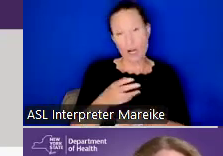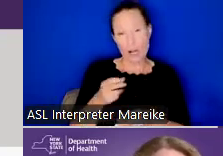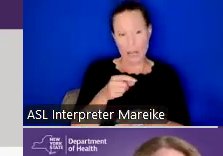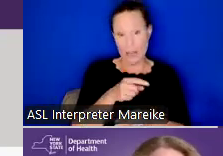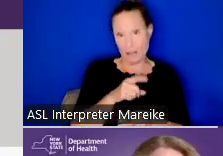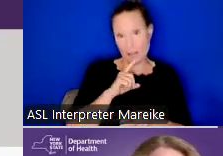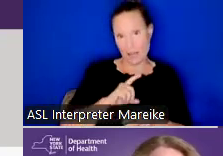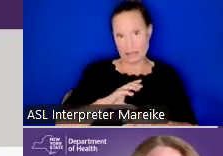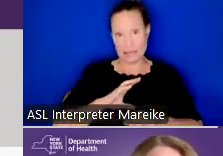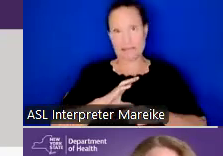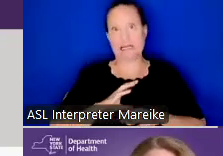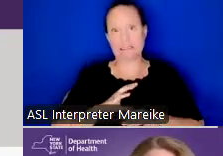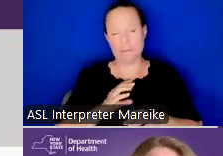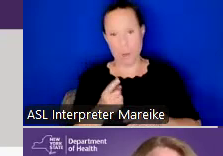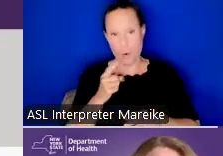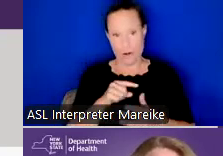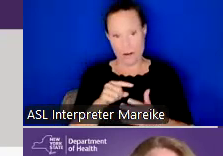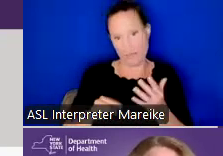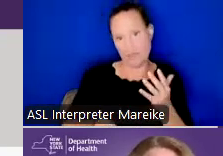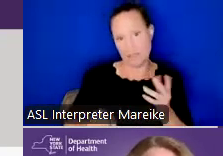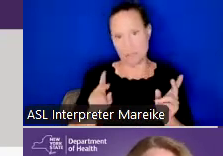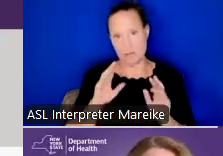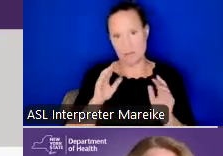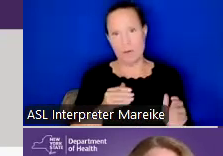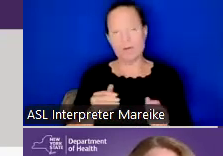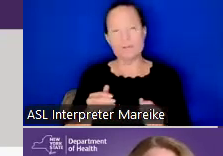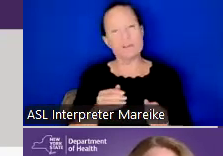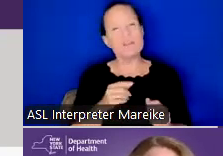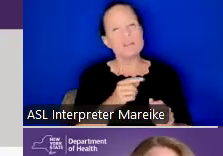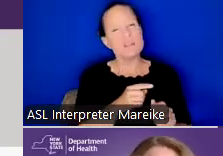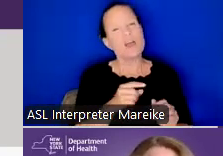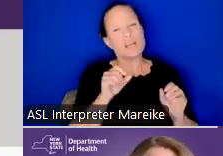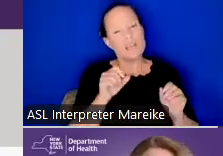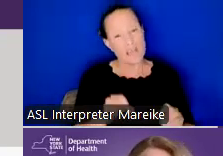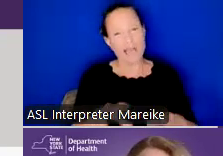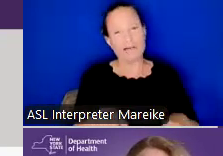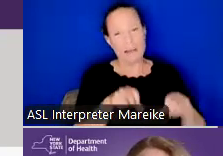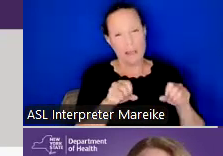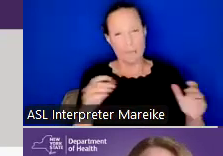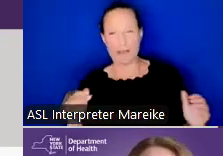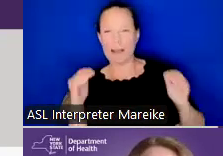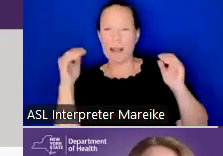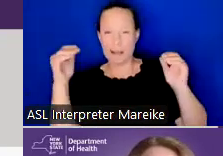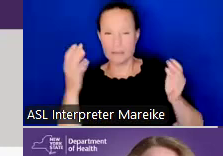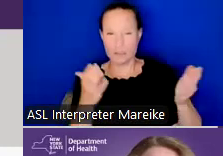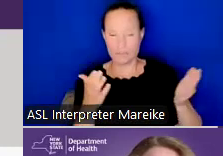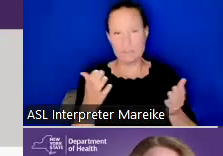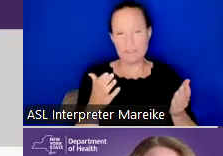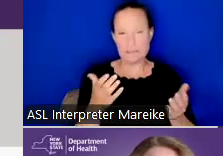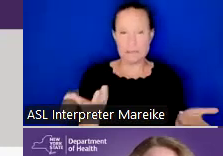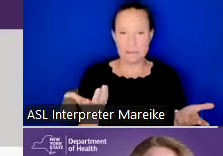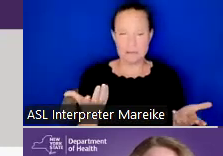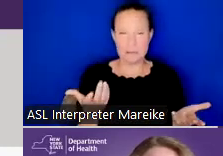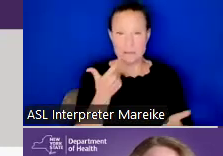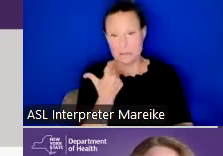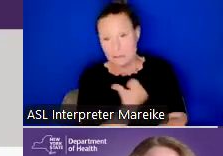broad, they are eligible for the enhanced services. So members with substance use or serious